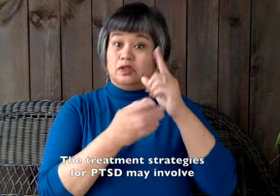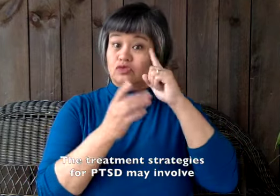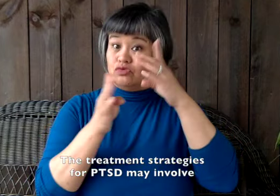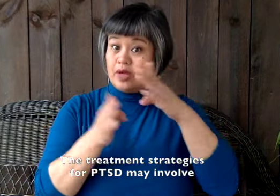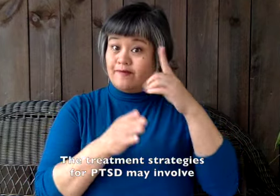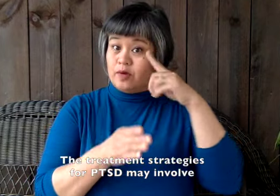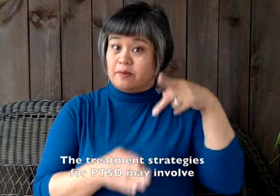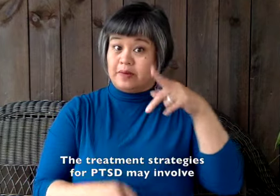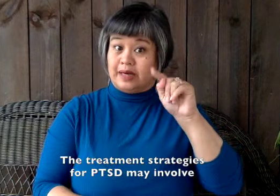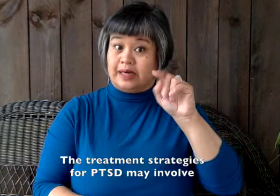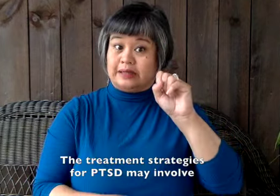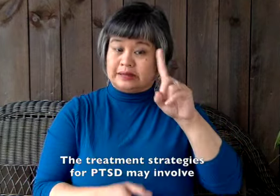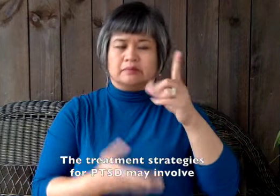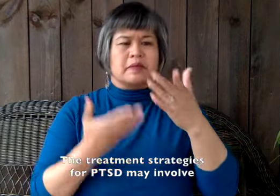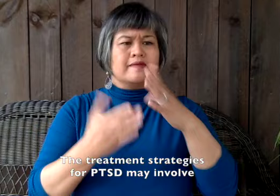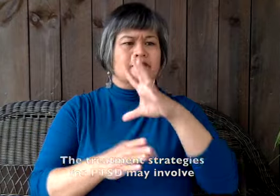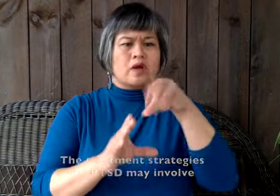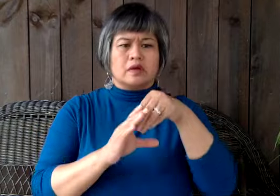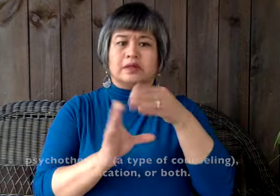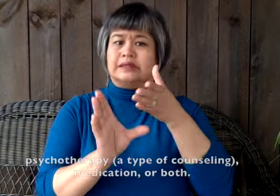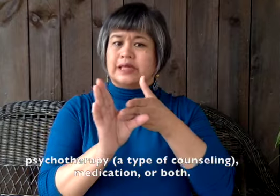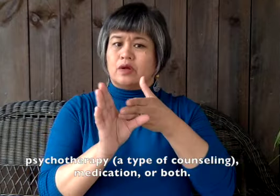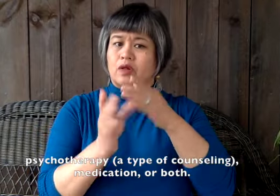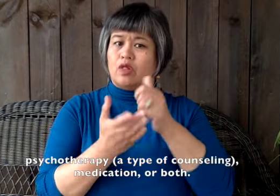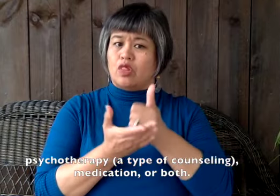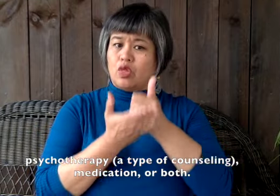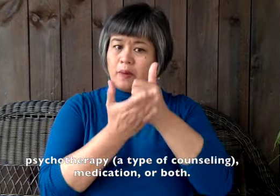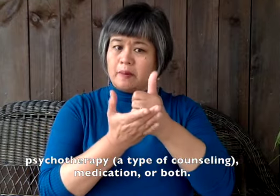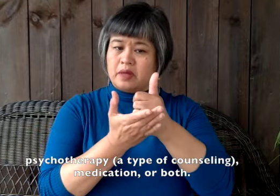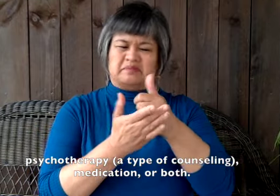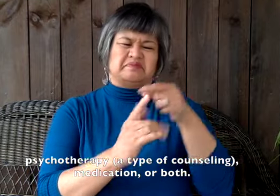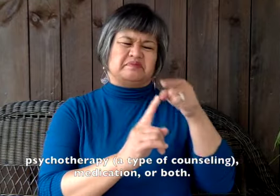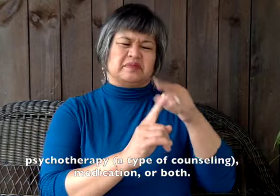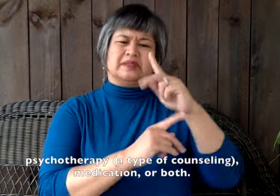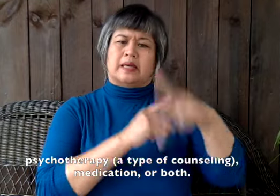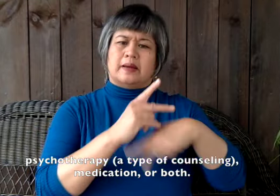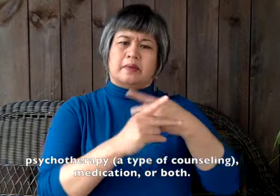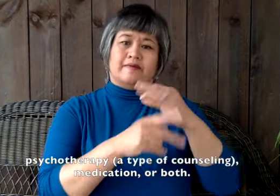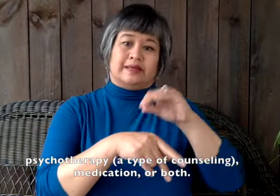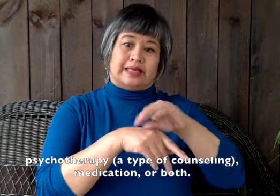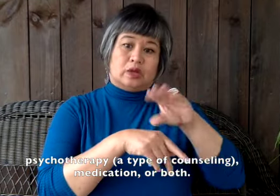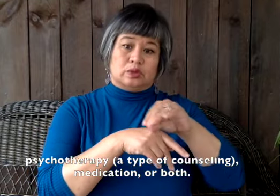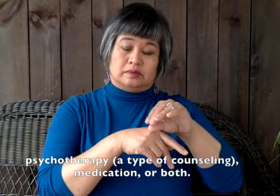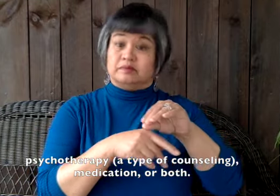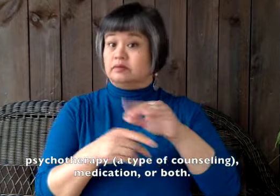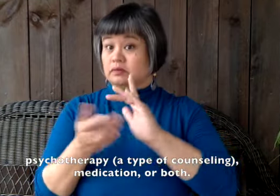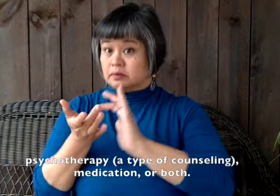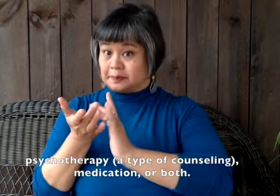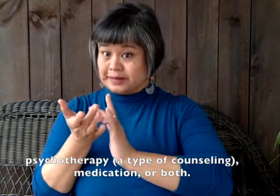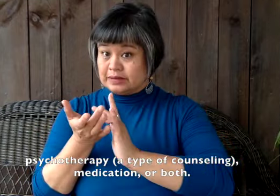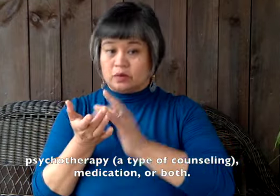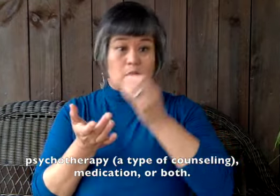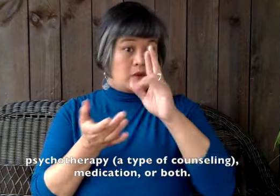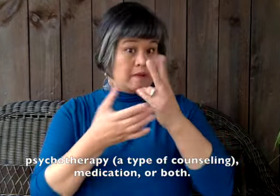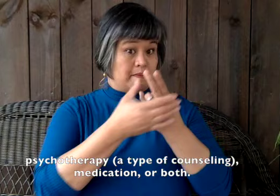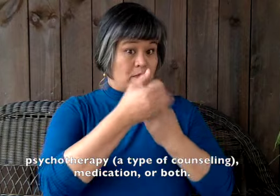The treatment and strategies for PTSD may involve psychotherapy, a type of counseling, medication, or